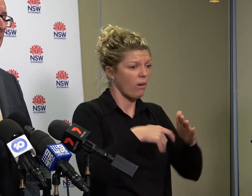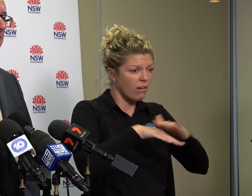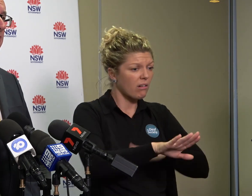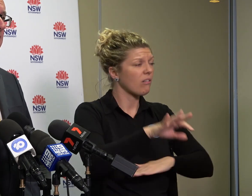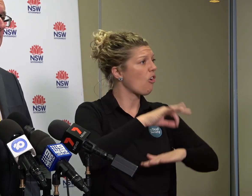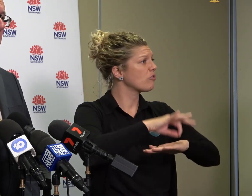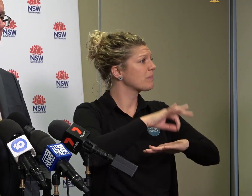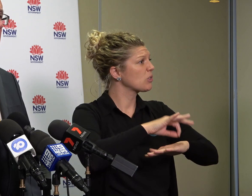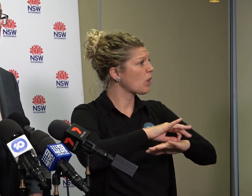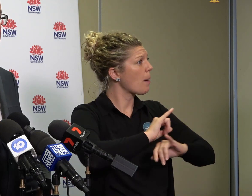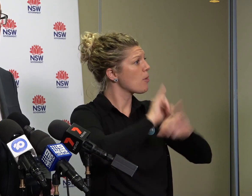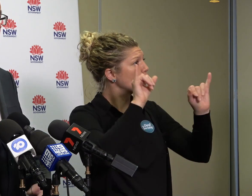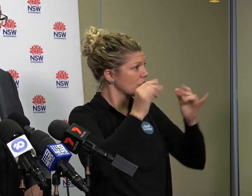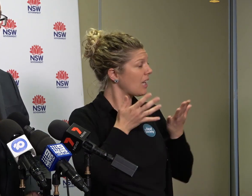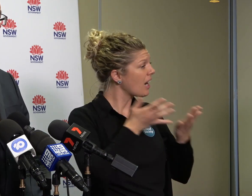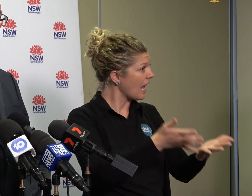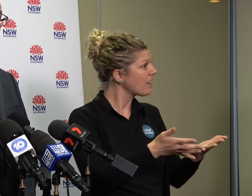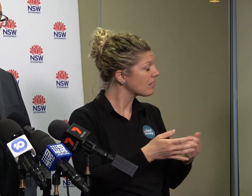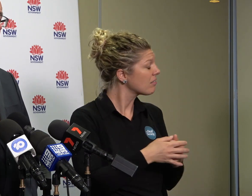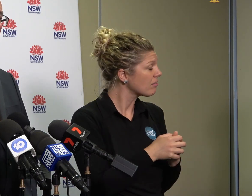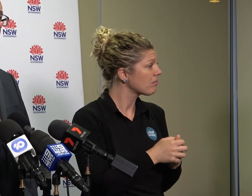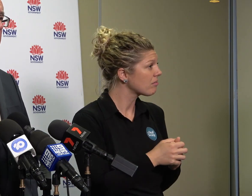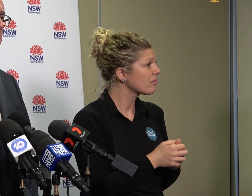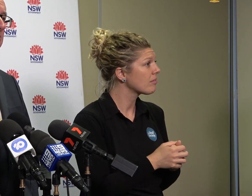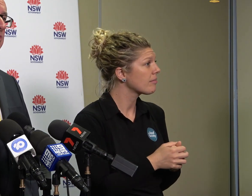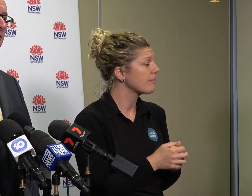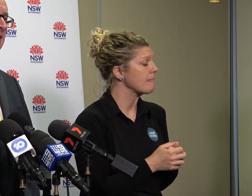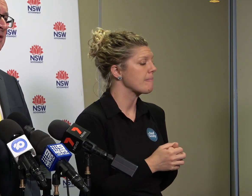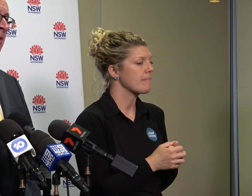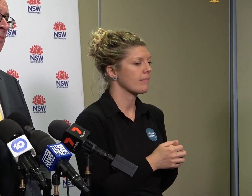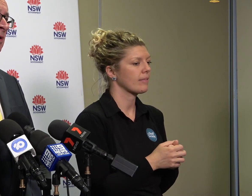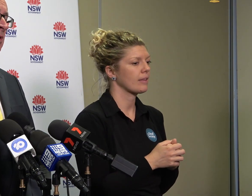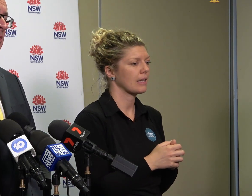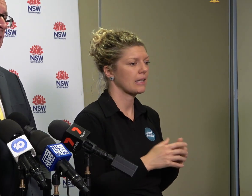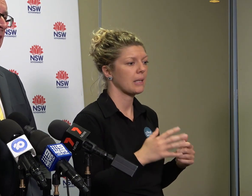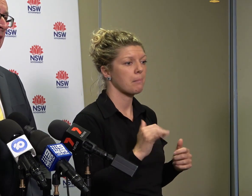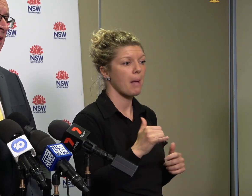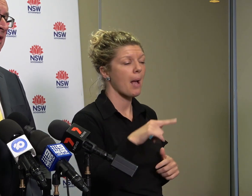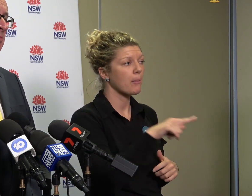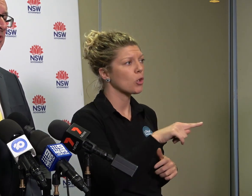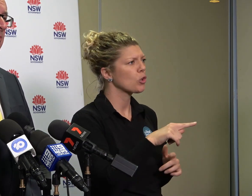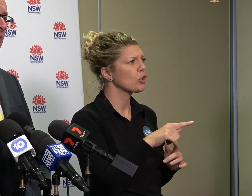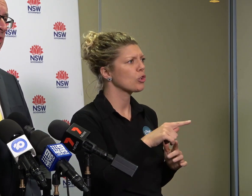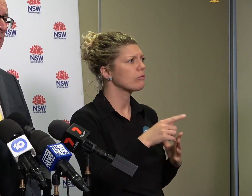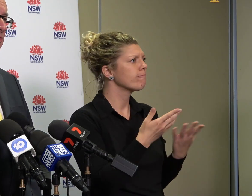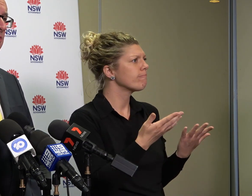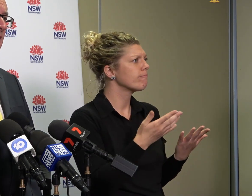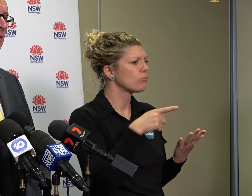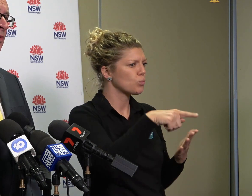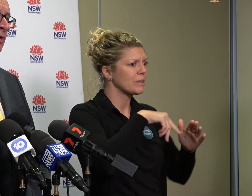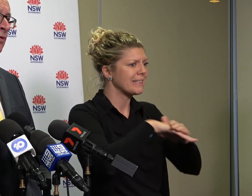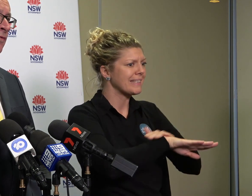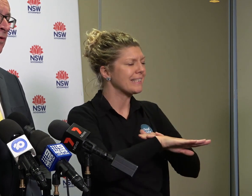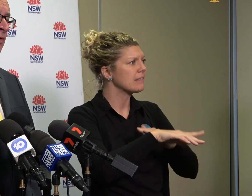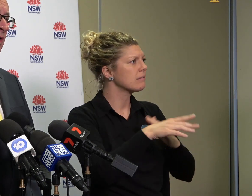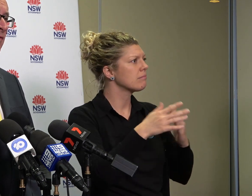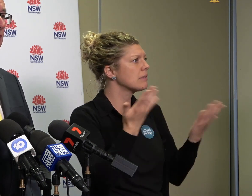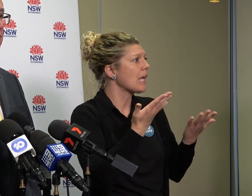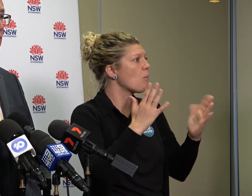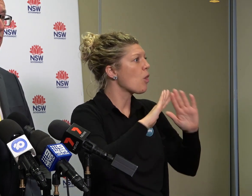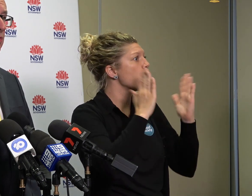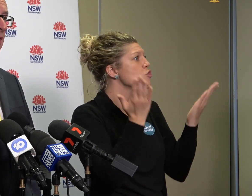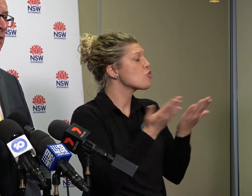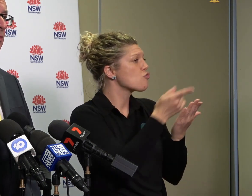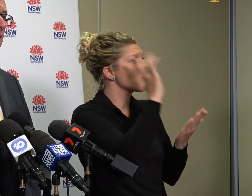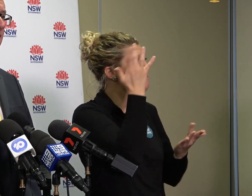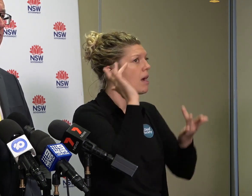emergency department, particularly if you've got flu-like symptoms and have had some connection with some of the hotspots around the world for